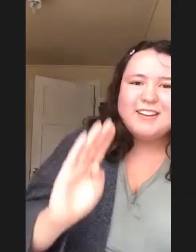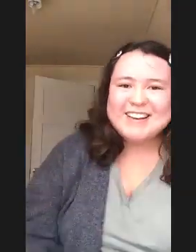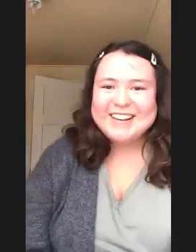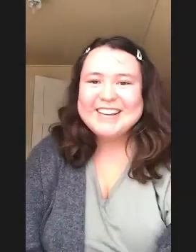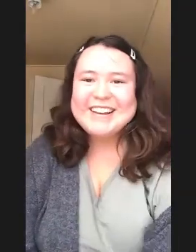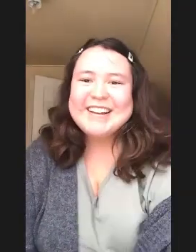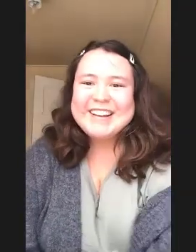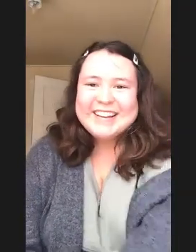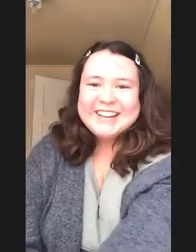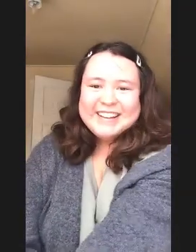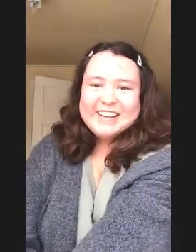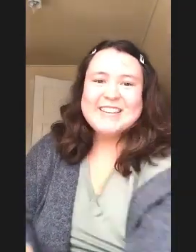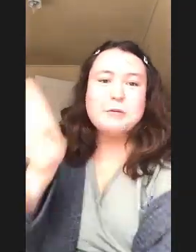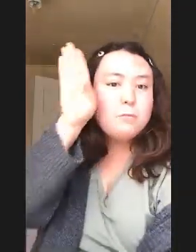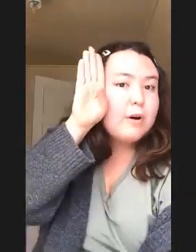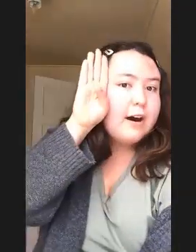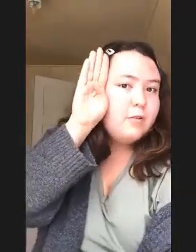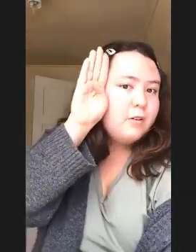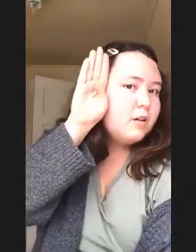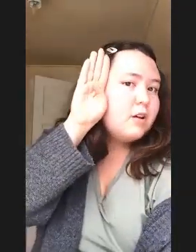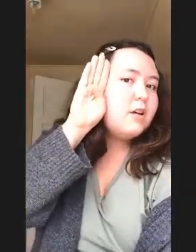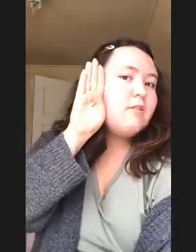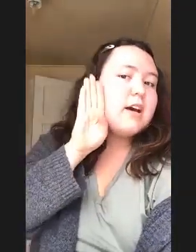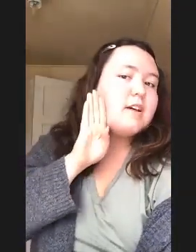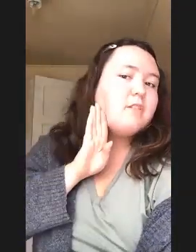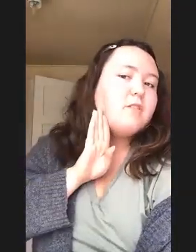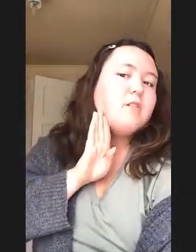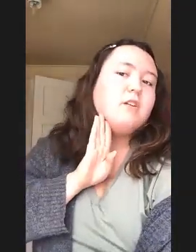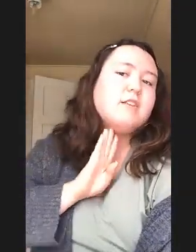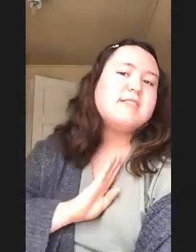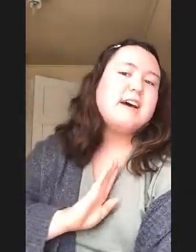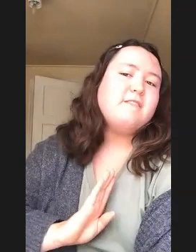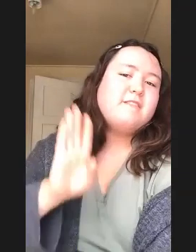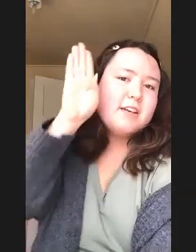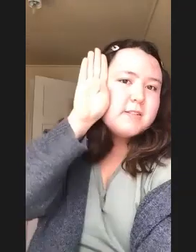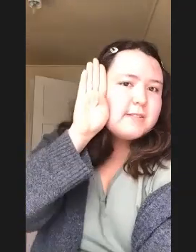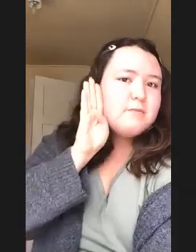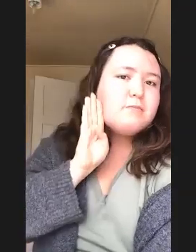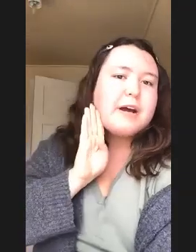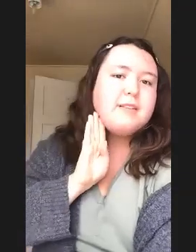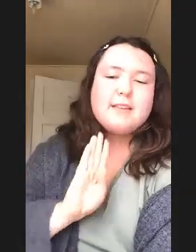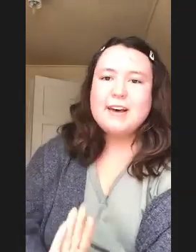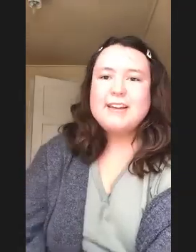Yeah. And then brown, you would kind of go alongside of your face. Brown, like that.